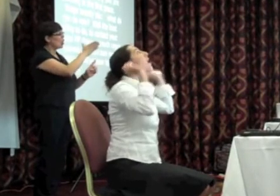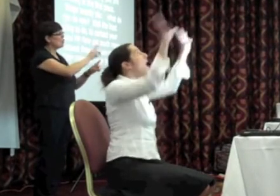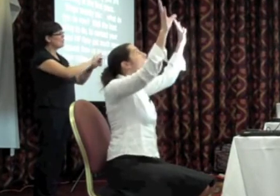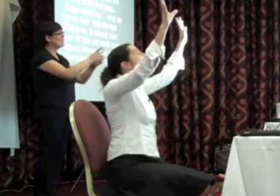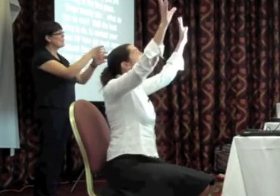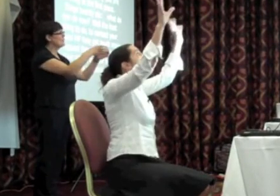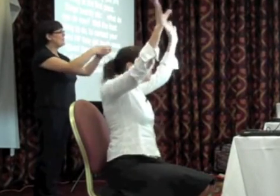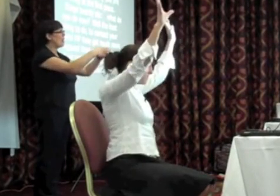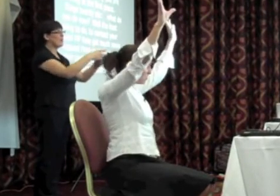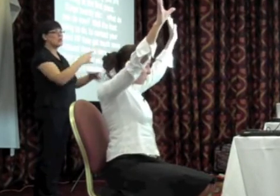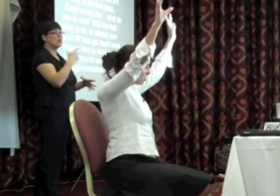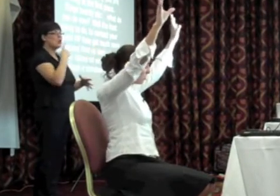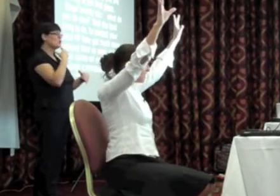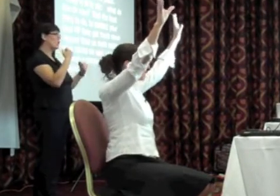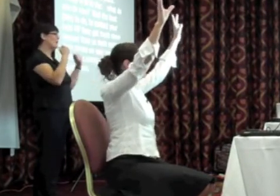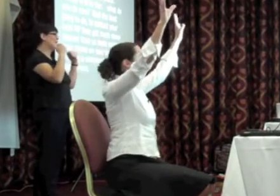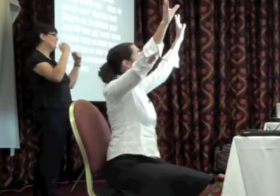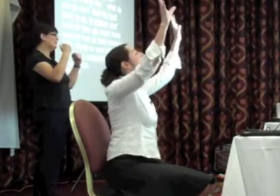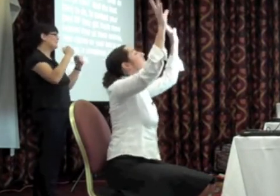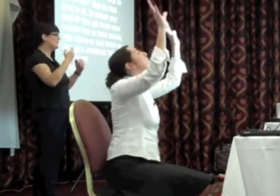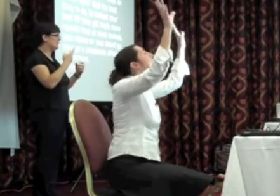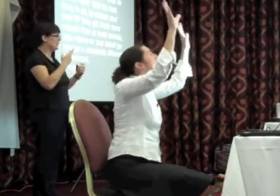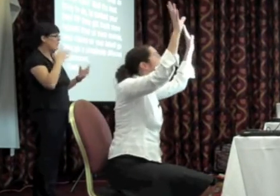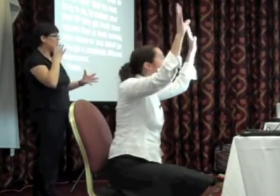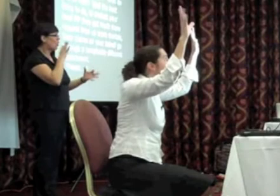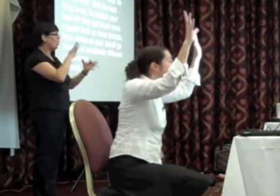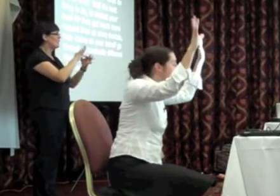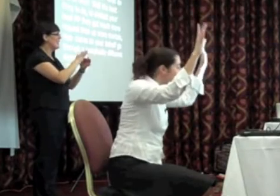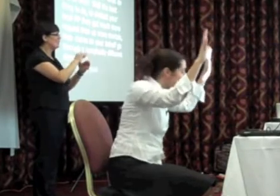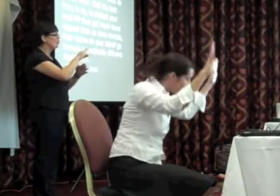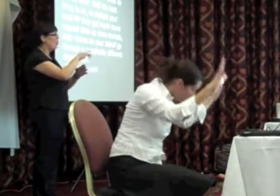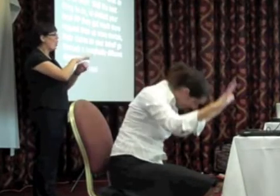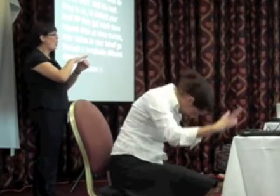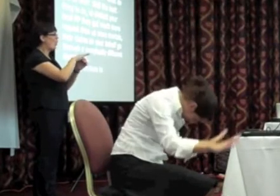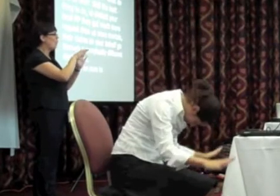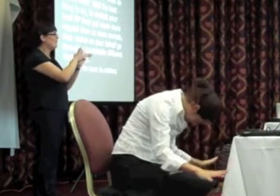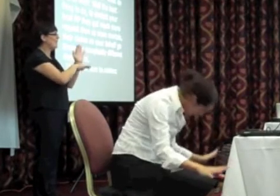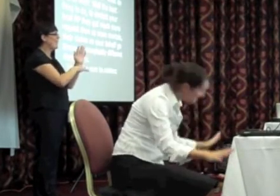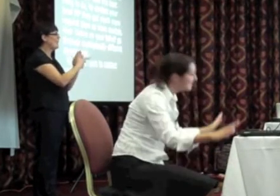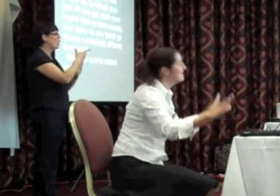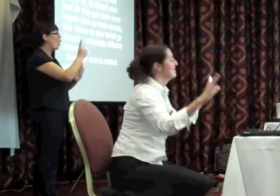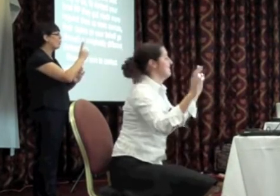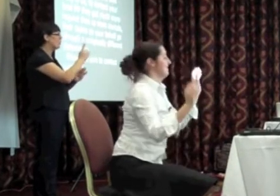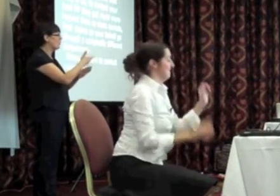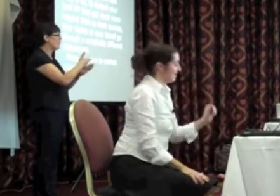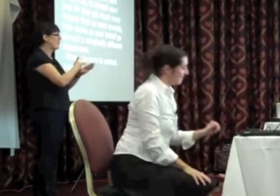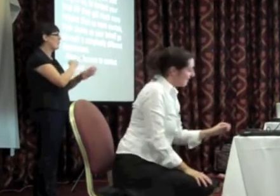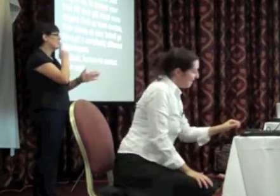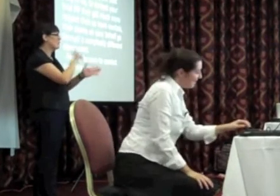please, be sure to contact your local demigod before it's too late.